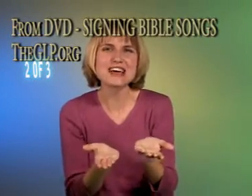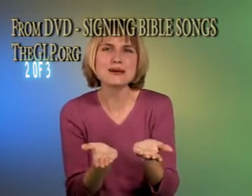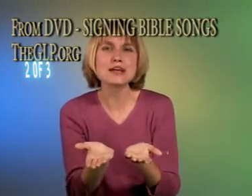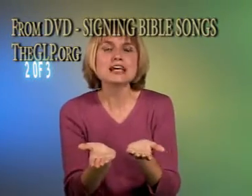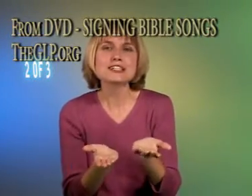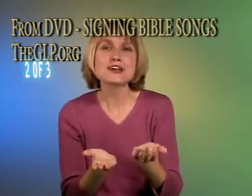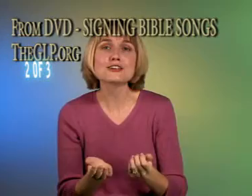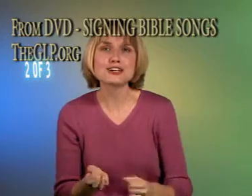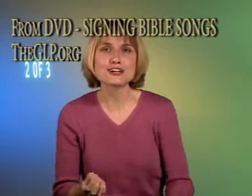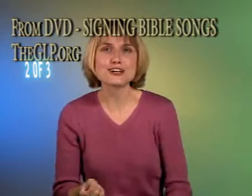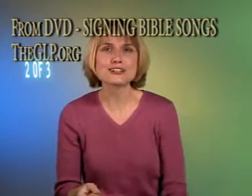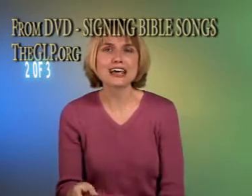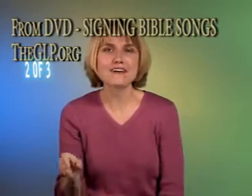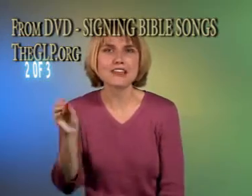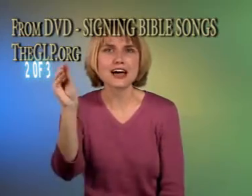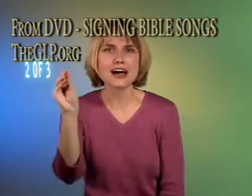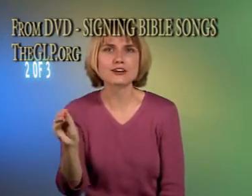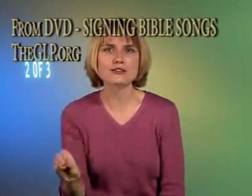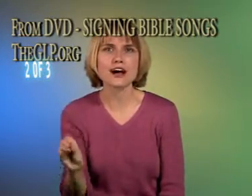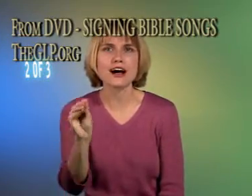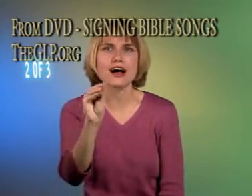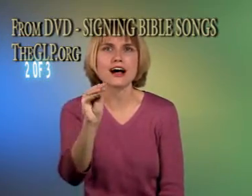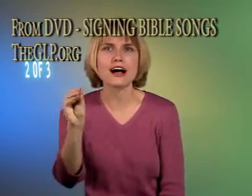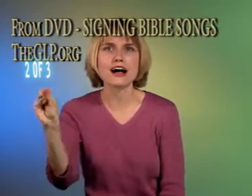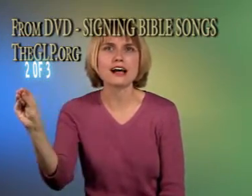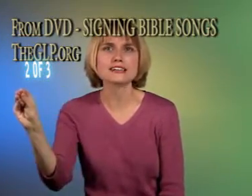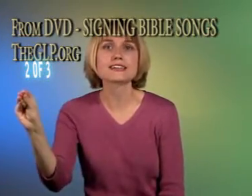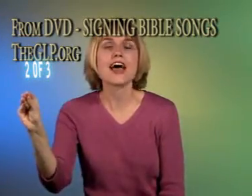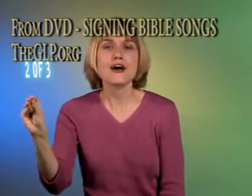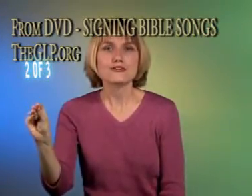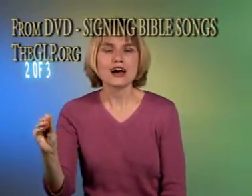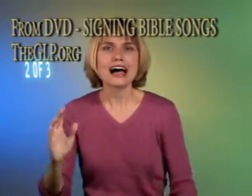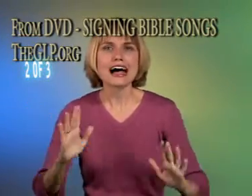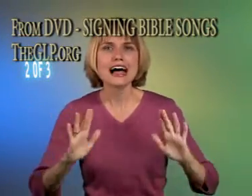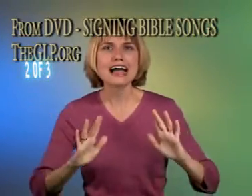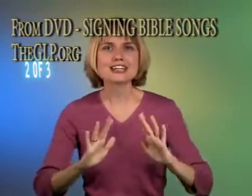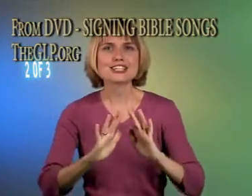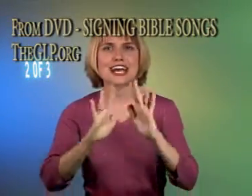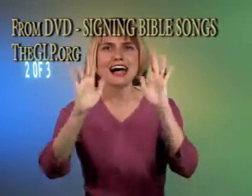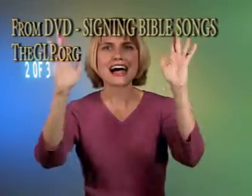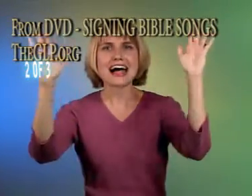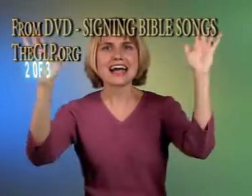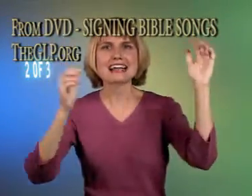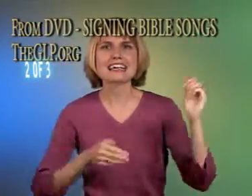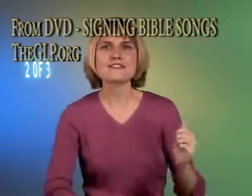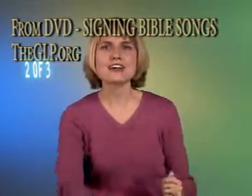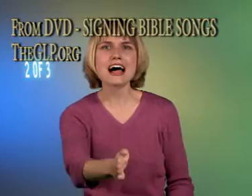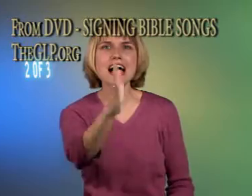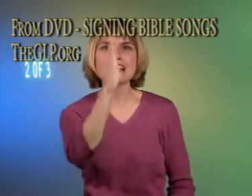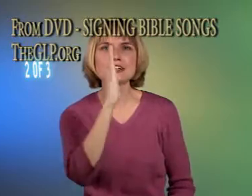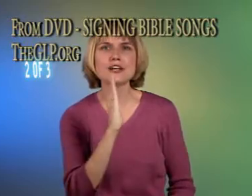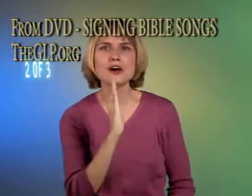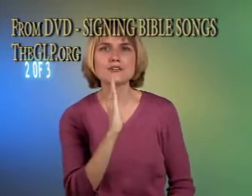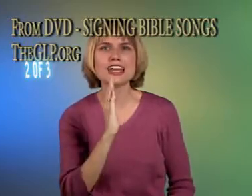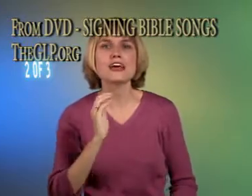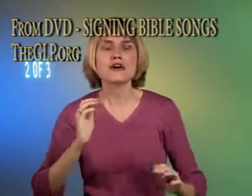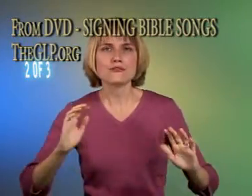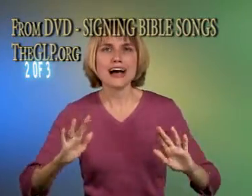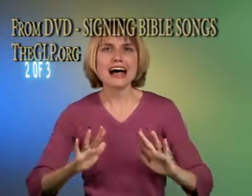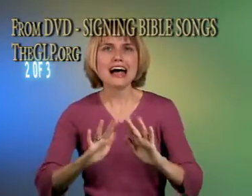him? Soldiers of the cross. Rise, shine, give God glory.